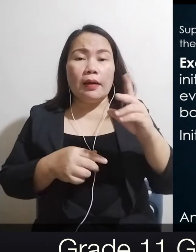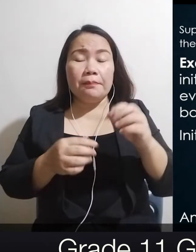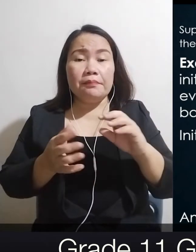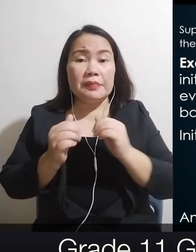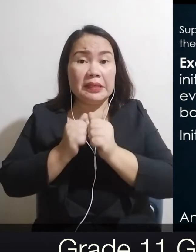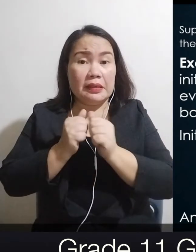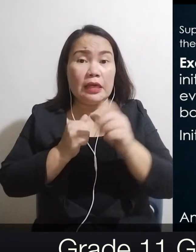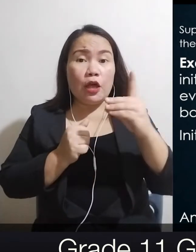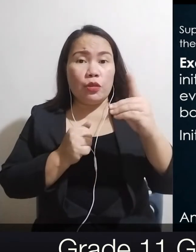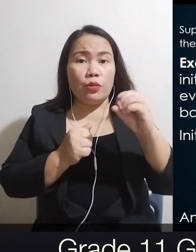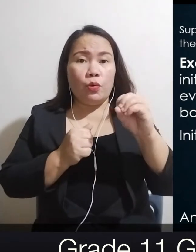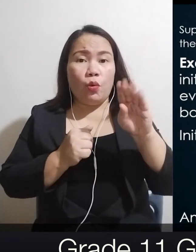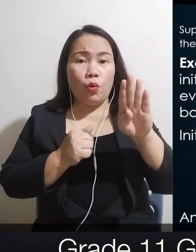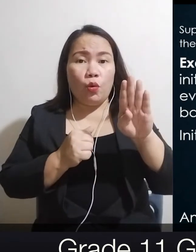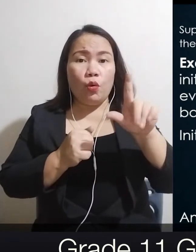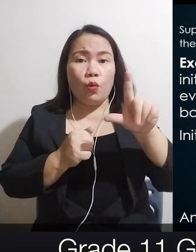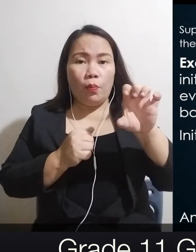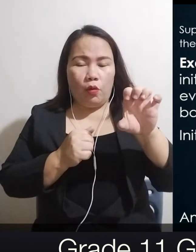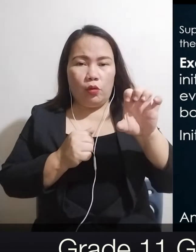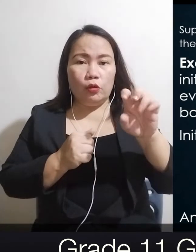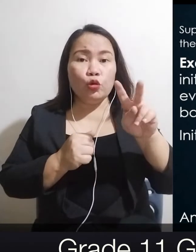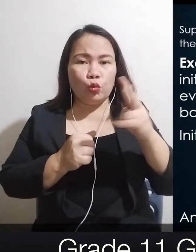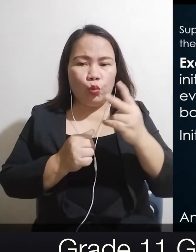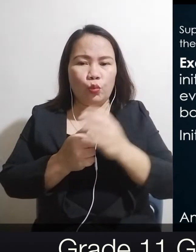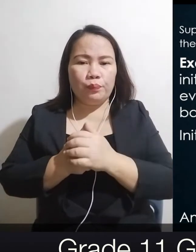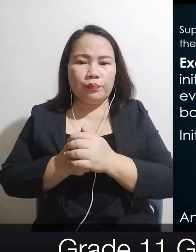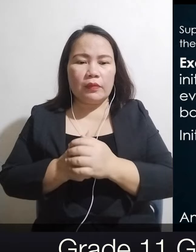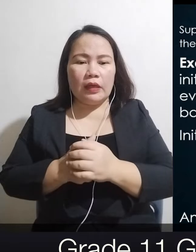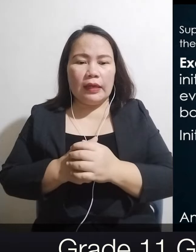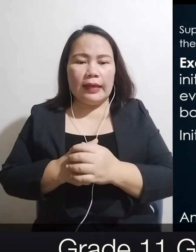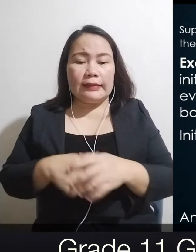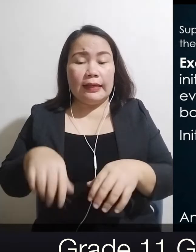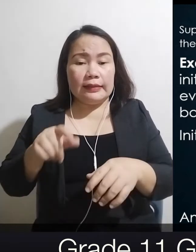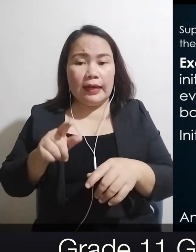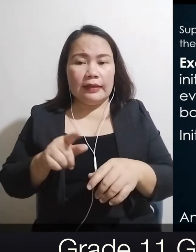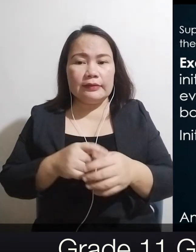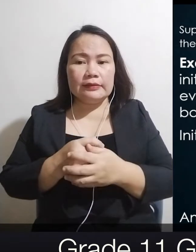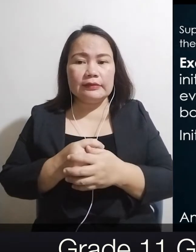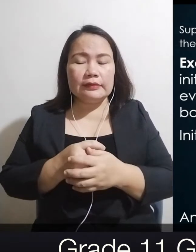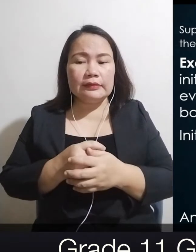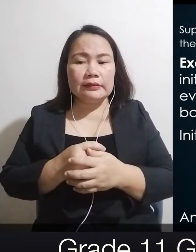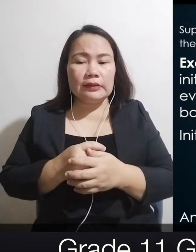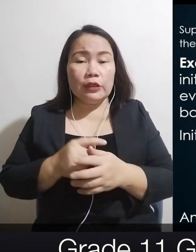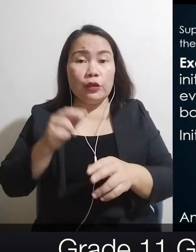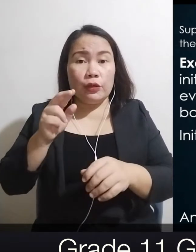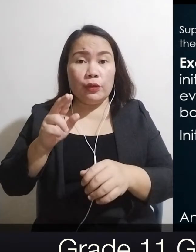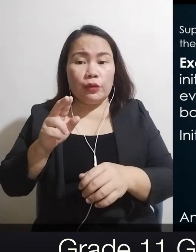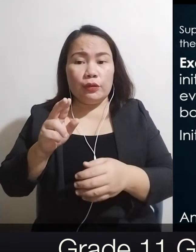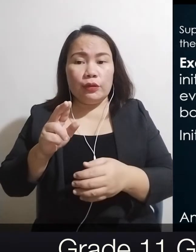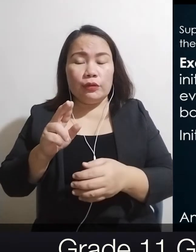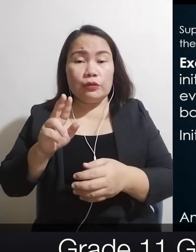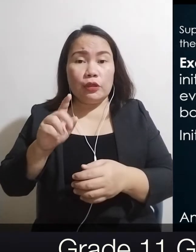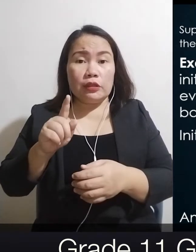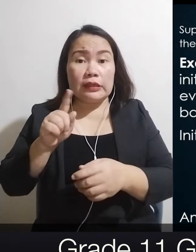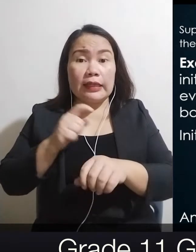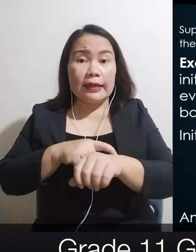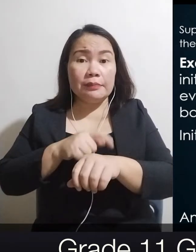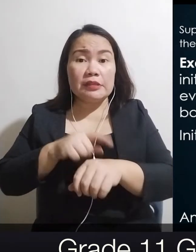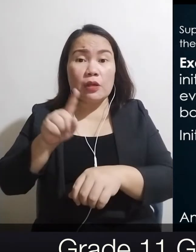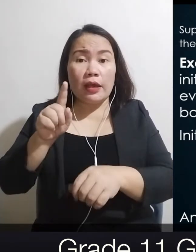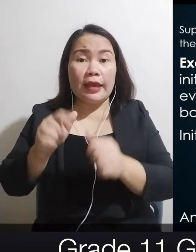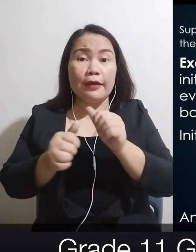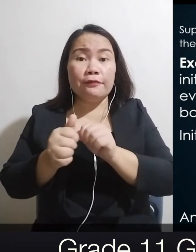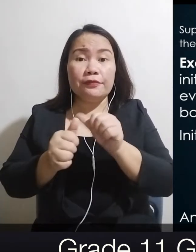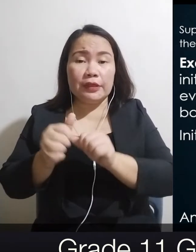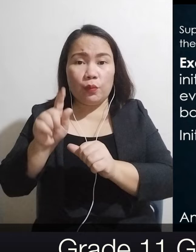is double. And then yung 100 nakuha natin, this is the unit of time. So ang unit of time natin dito is